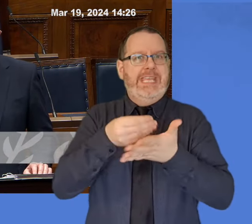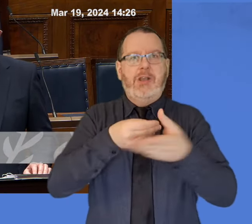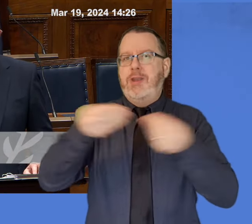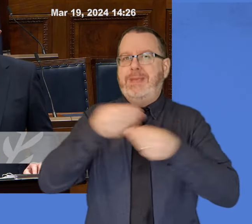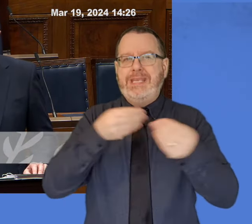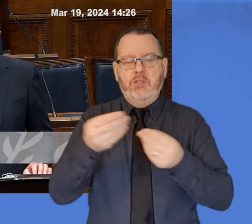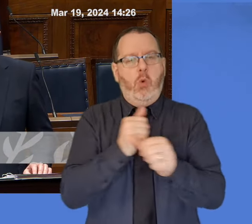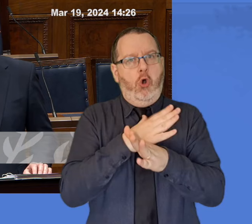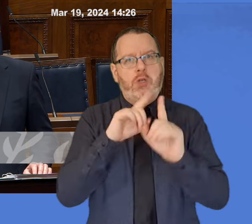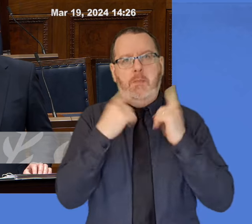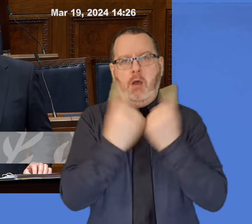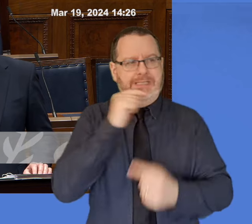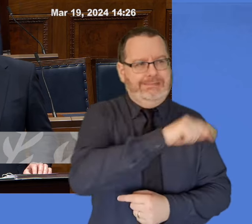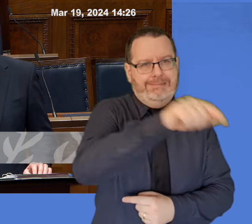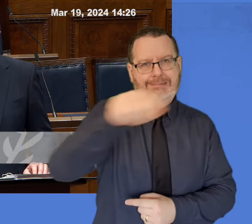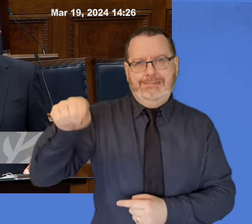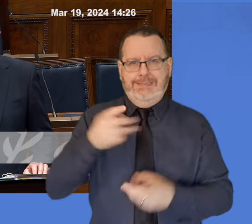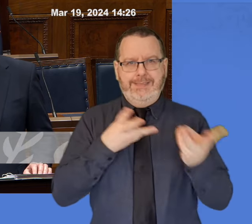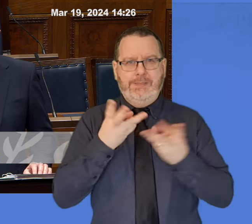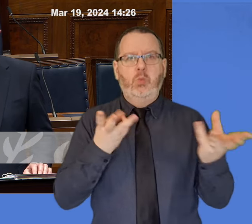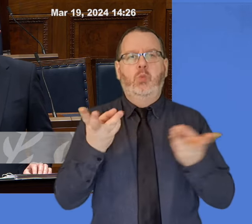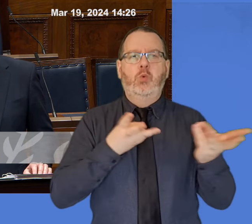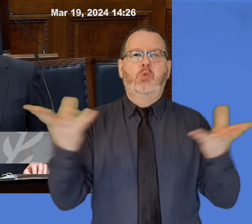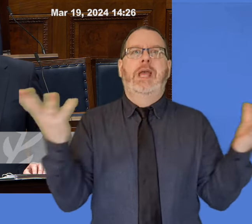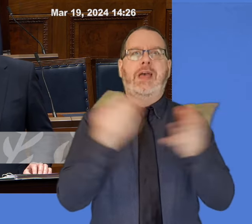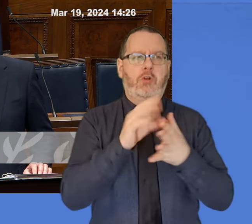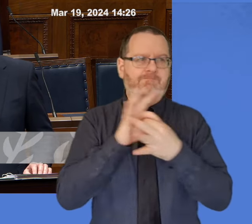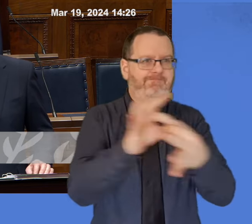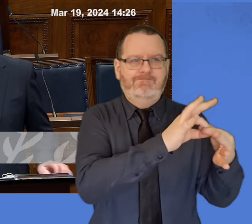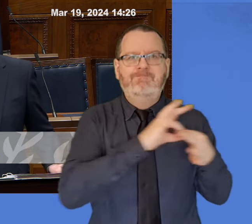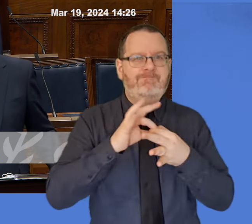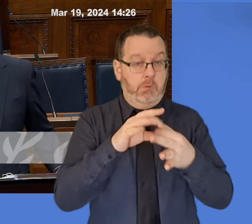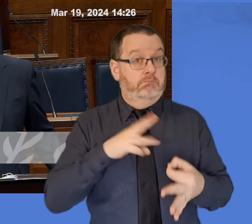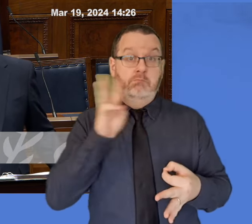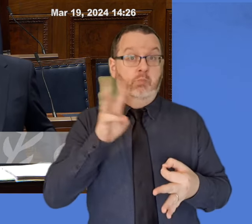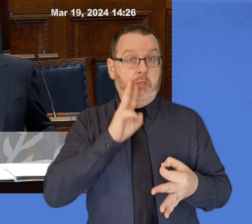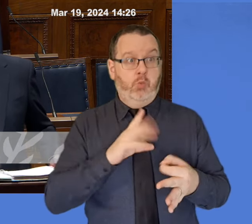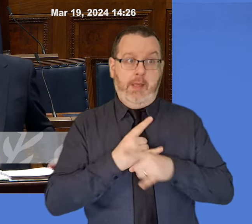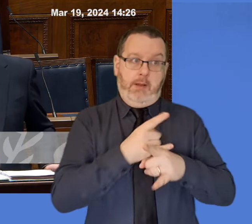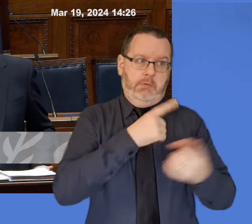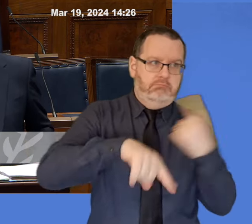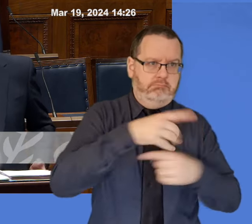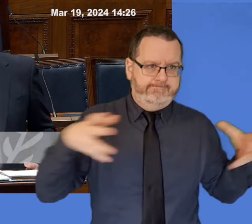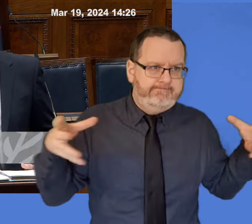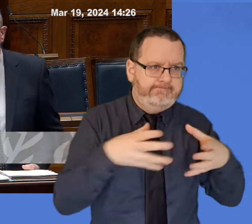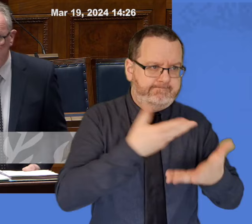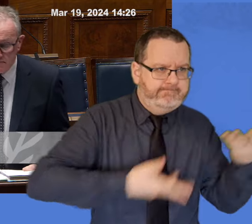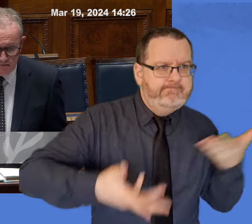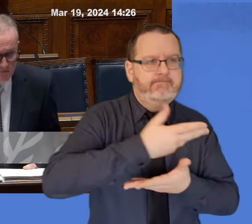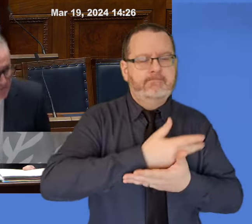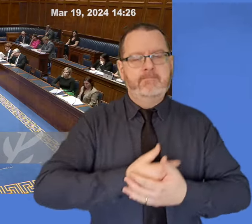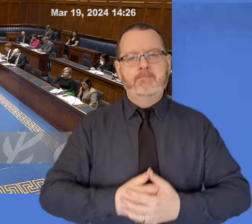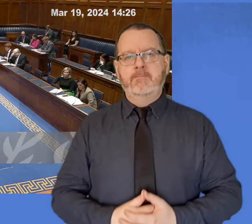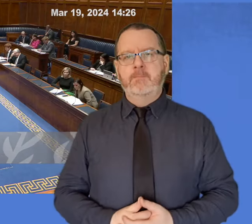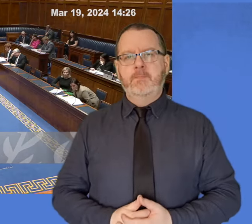is a multi-departmental approach, and we all have a part to bring to the solution, and that I'm very willing to do that in terms of the Department of the Economy.